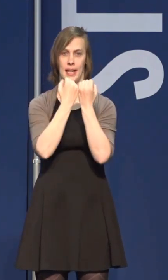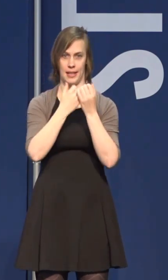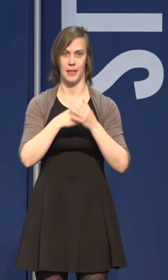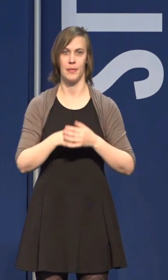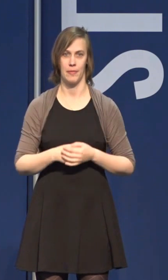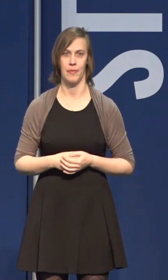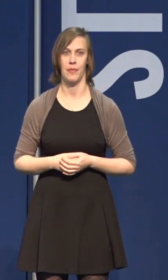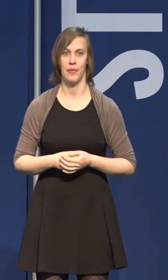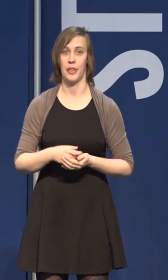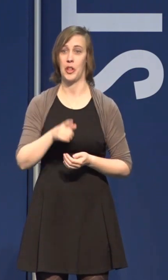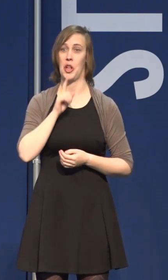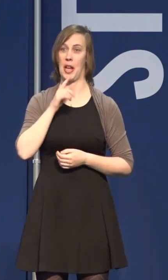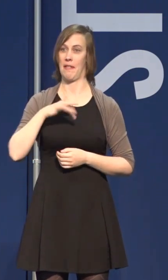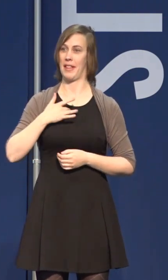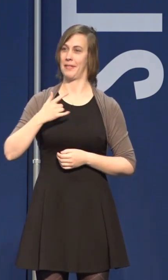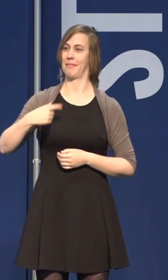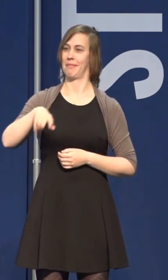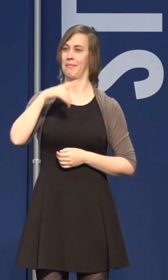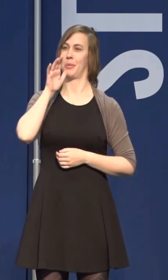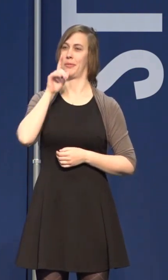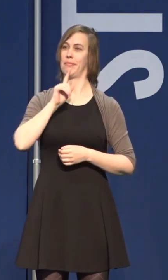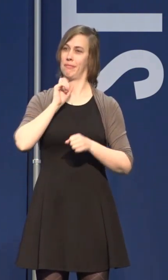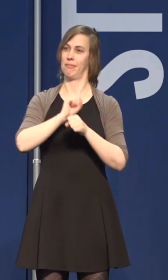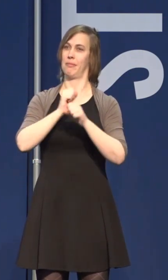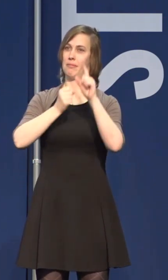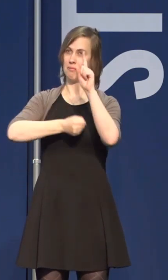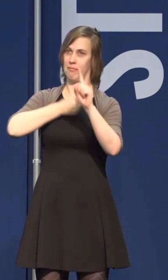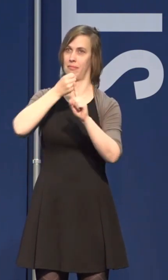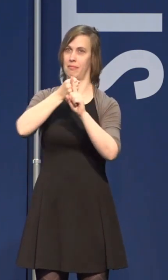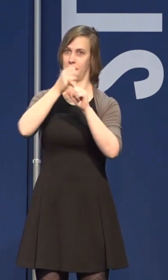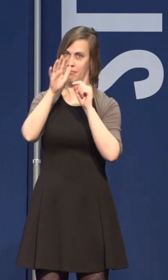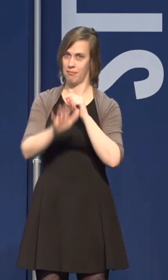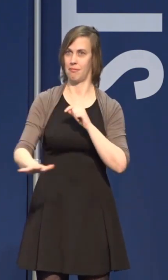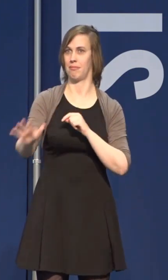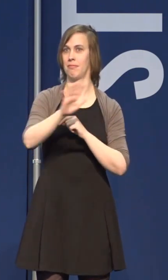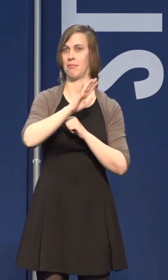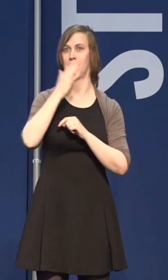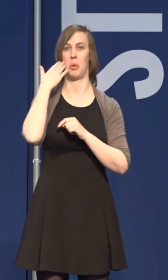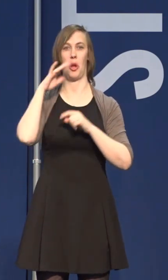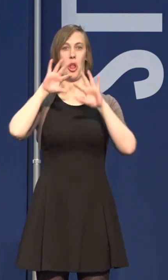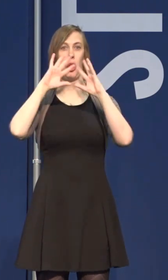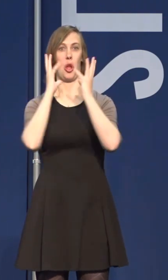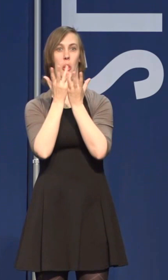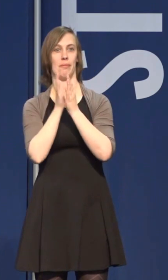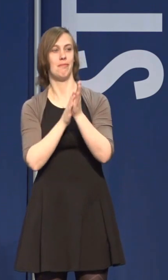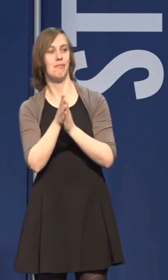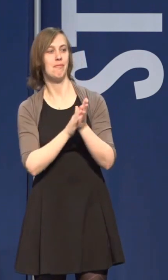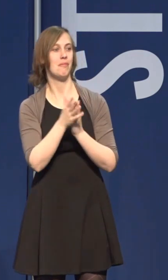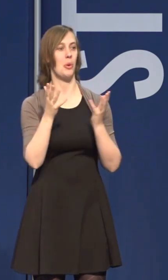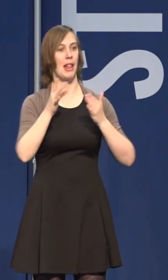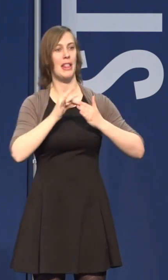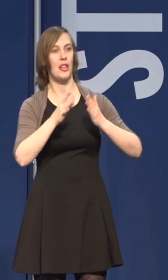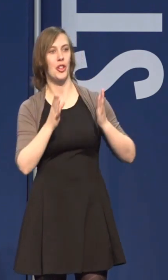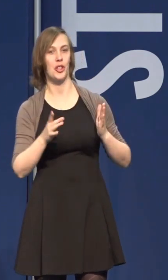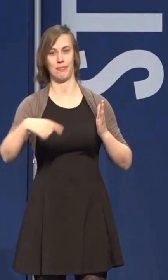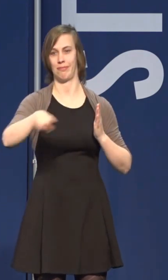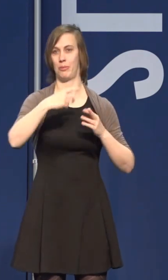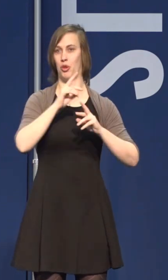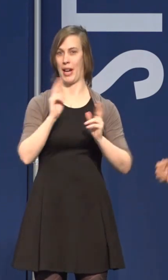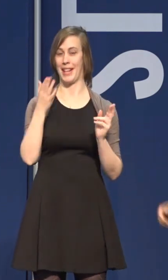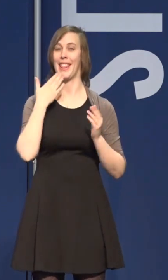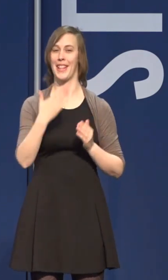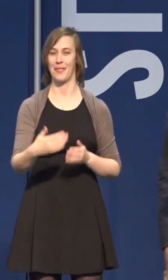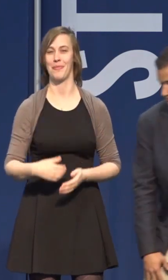that is where your legacy will be most keenly felt, because the world is always in search of good people. Thank you so much, and all the